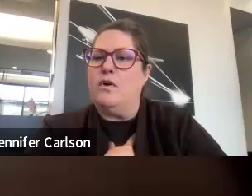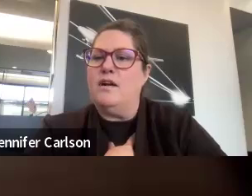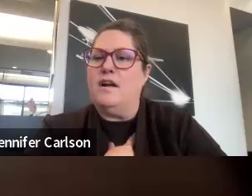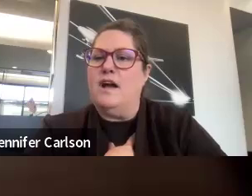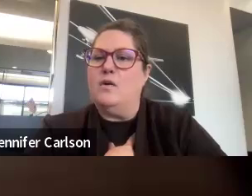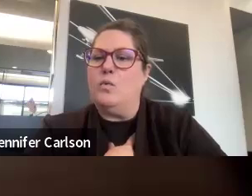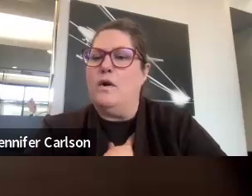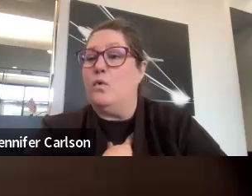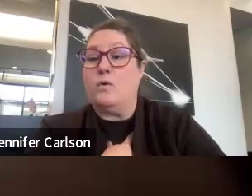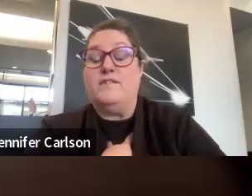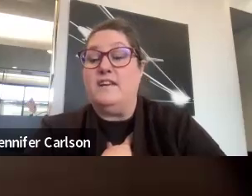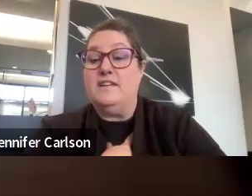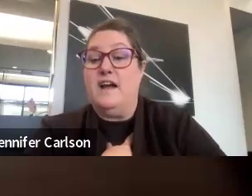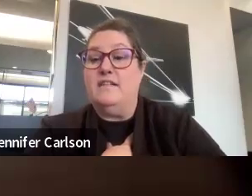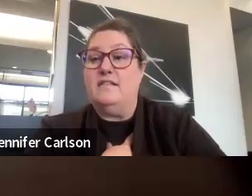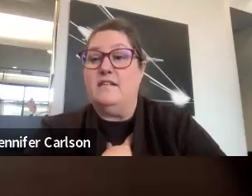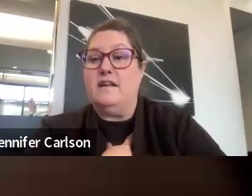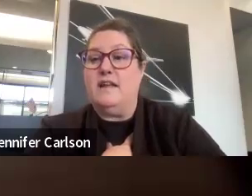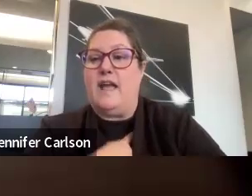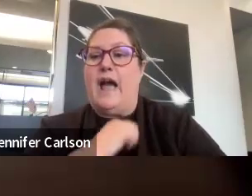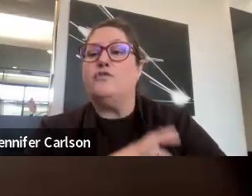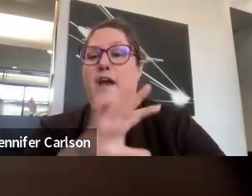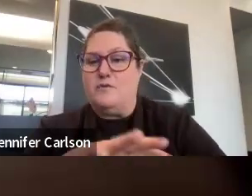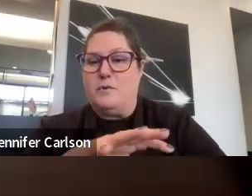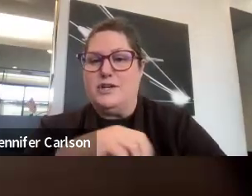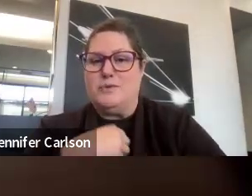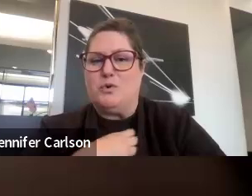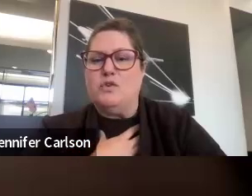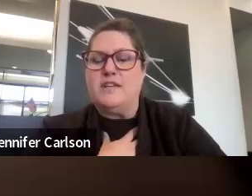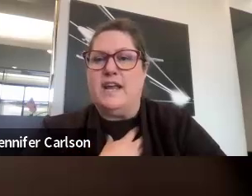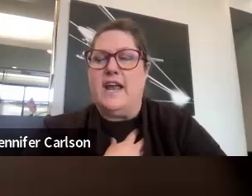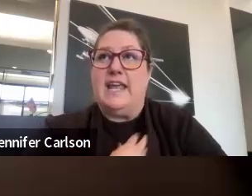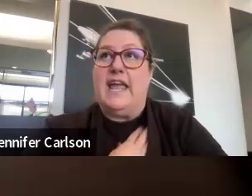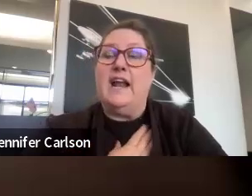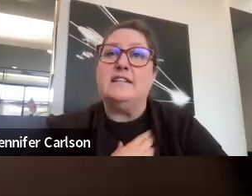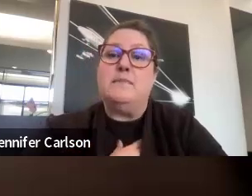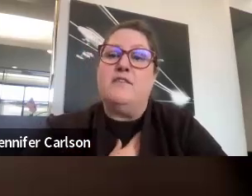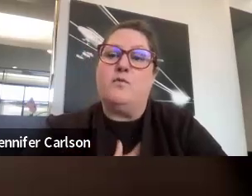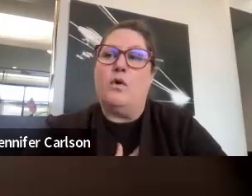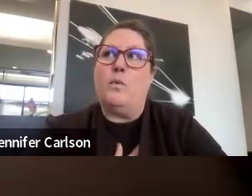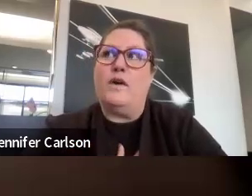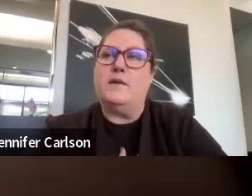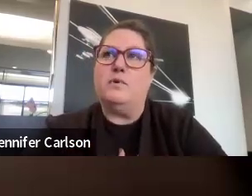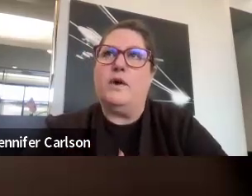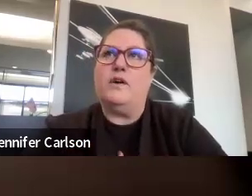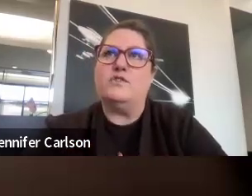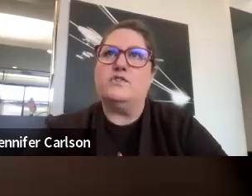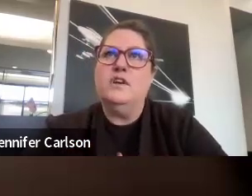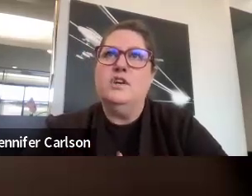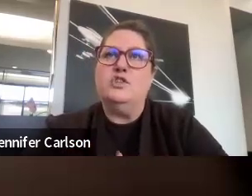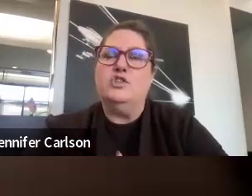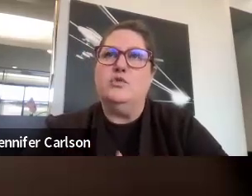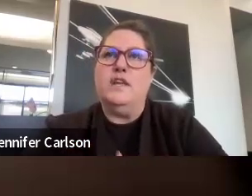that work or what work we've seen done outside of apprenticeship roles. And I cannot speak for where the